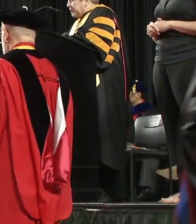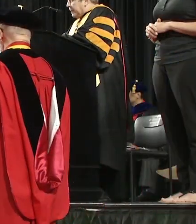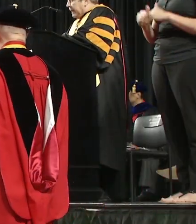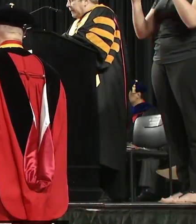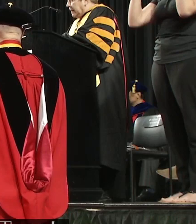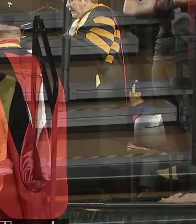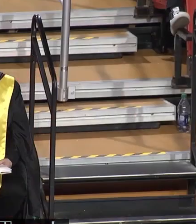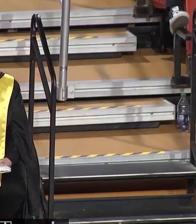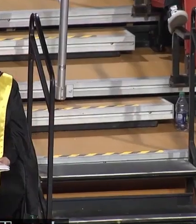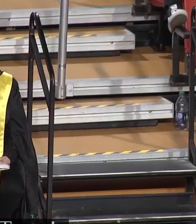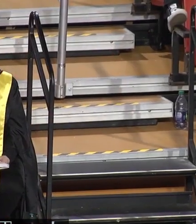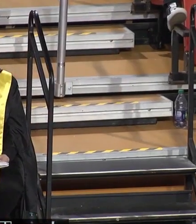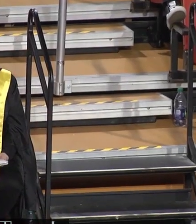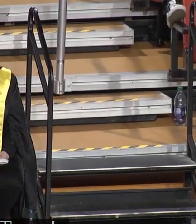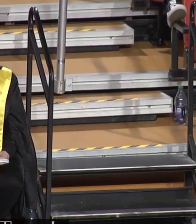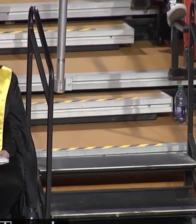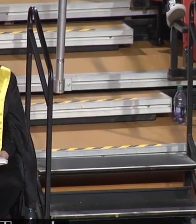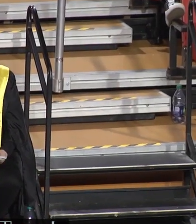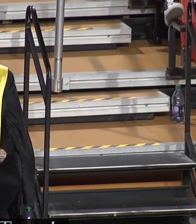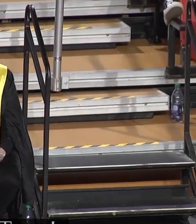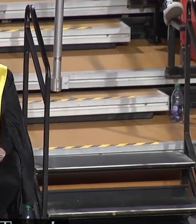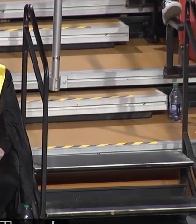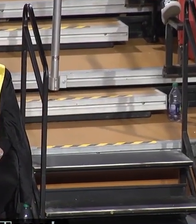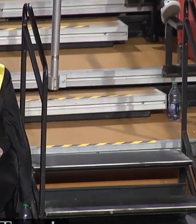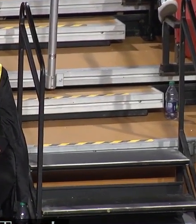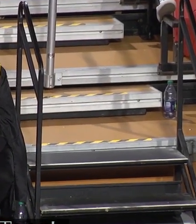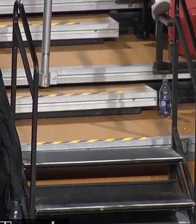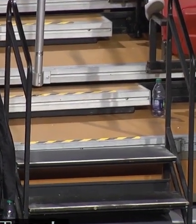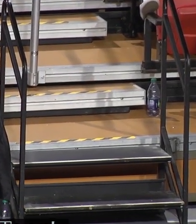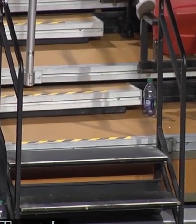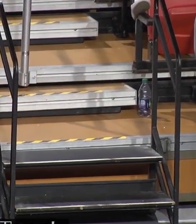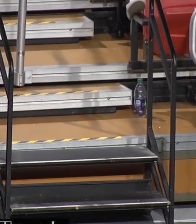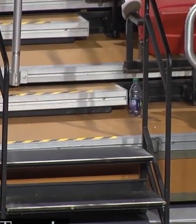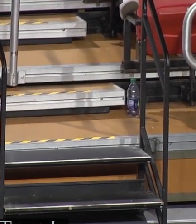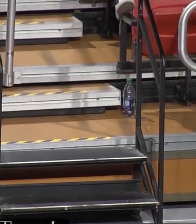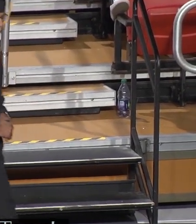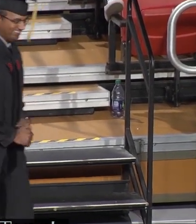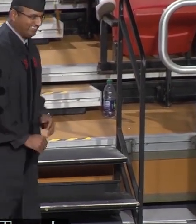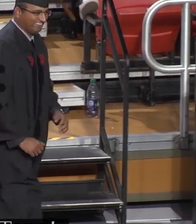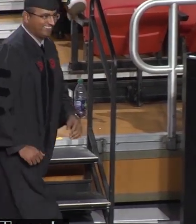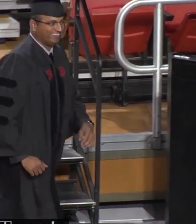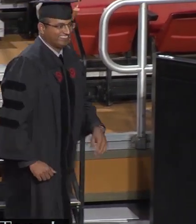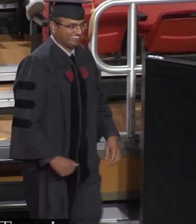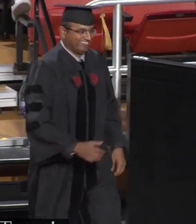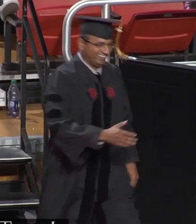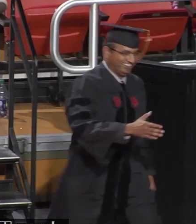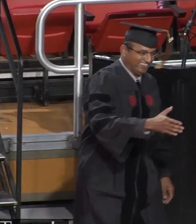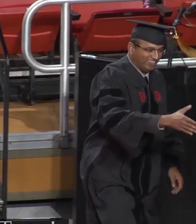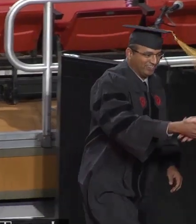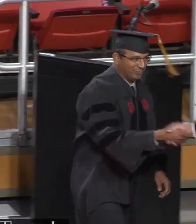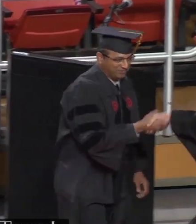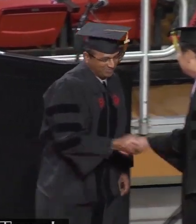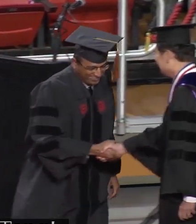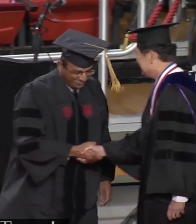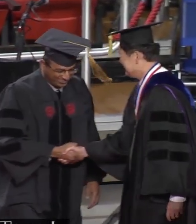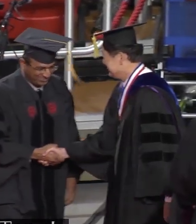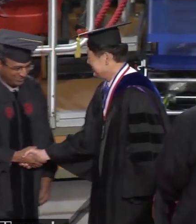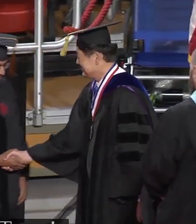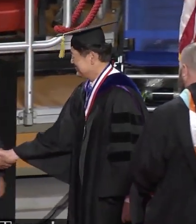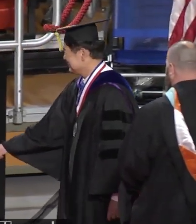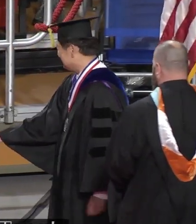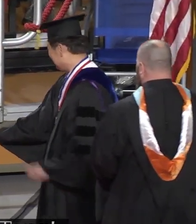I am pleased to present the name of Rahul Patel and his doctoral advisor, Dr. Tracy